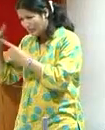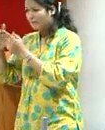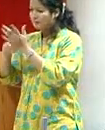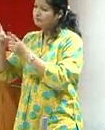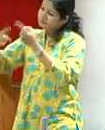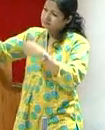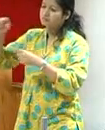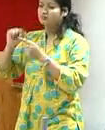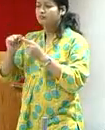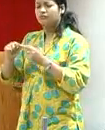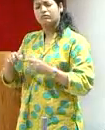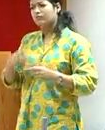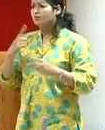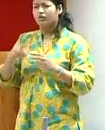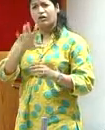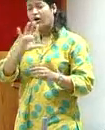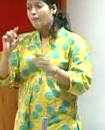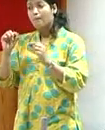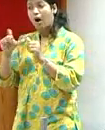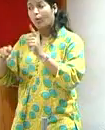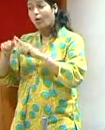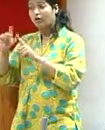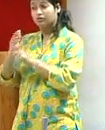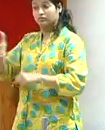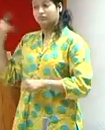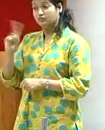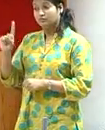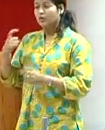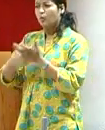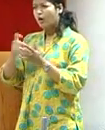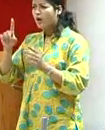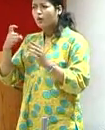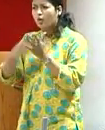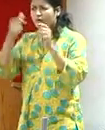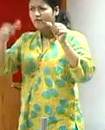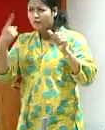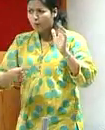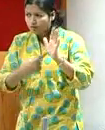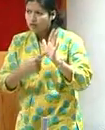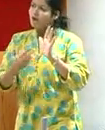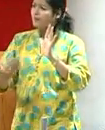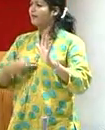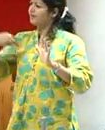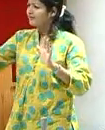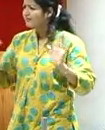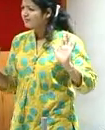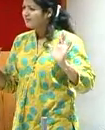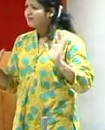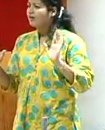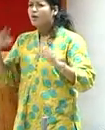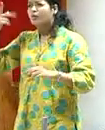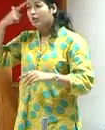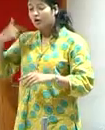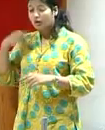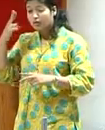jobs which they could not fill with persons with disabilities because of issues of safety, railways running trains